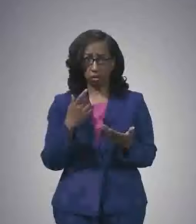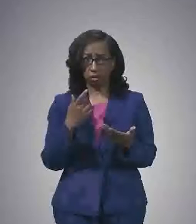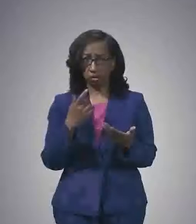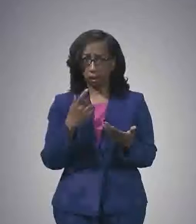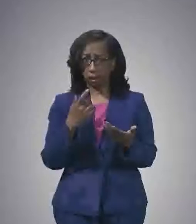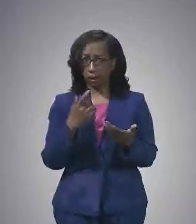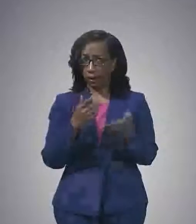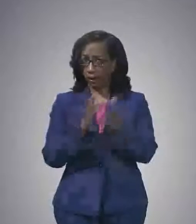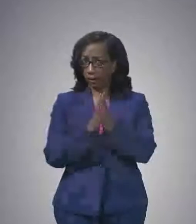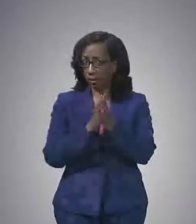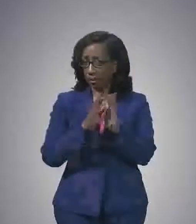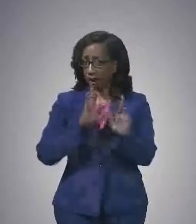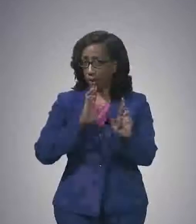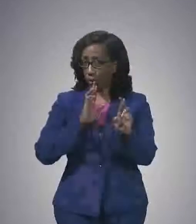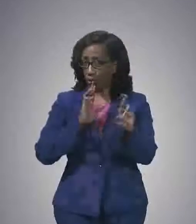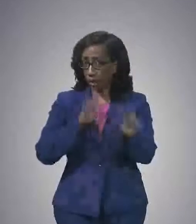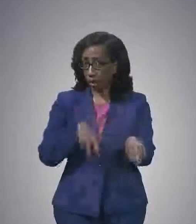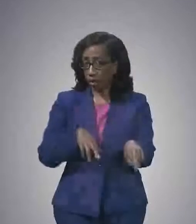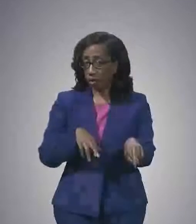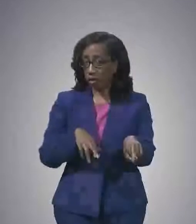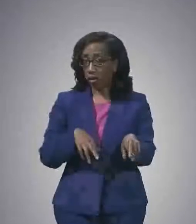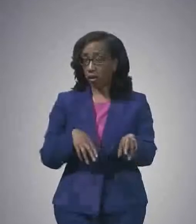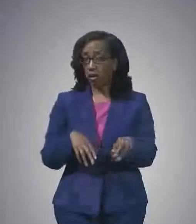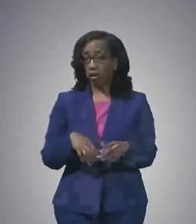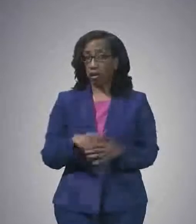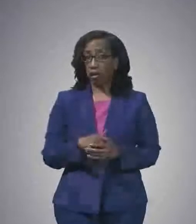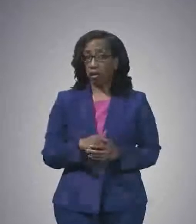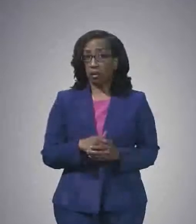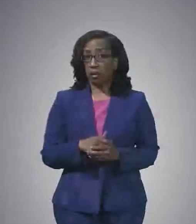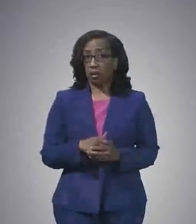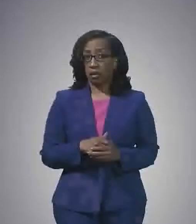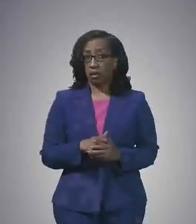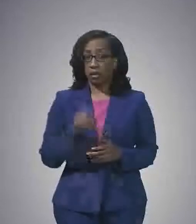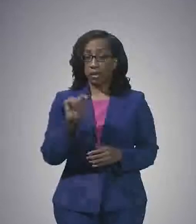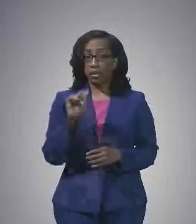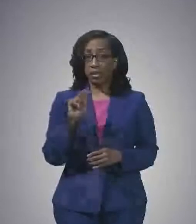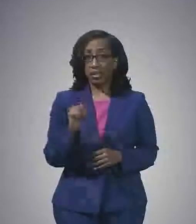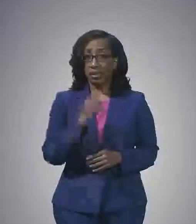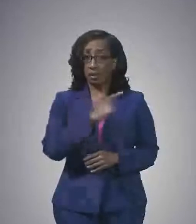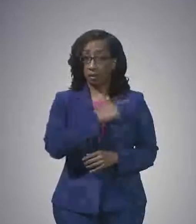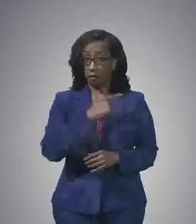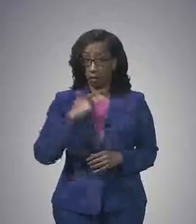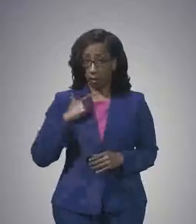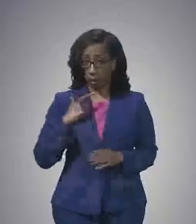what has been requested by the Tennessee legislator?